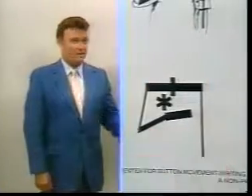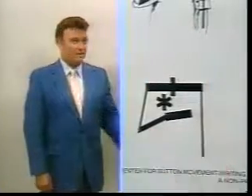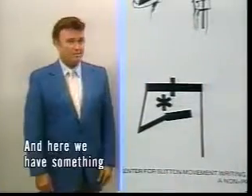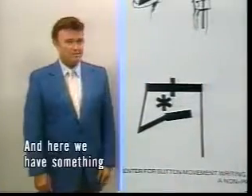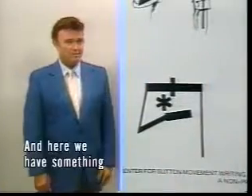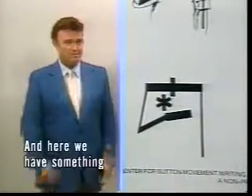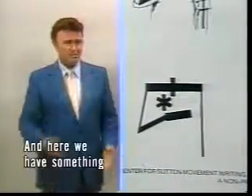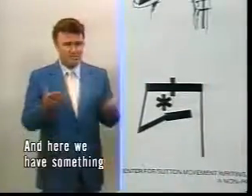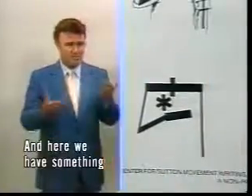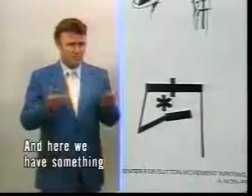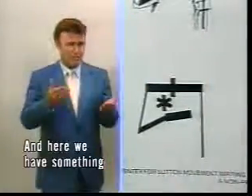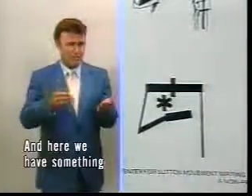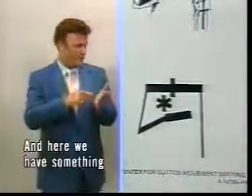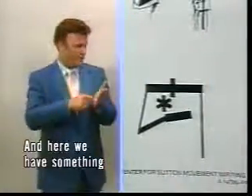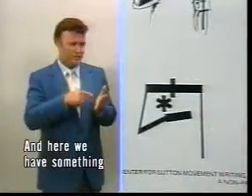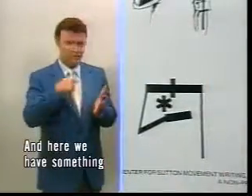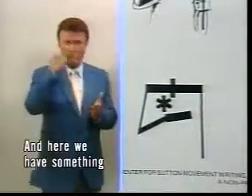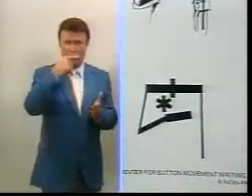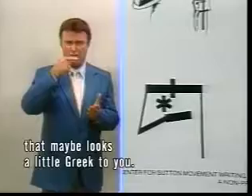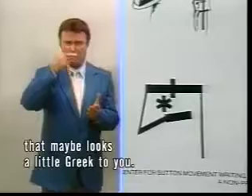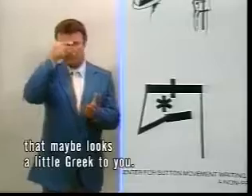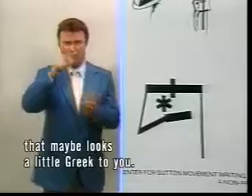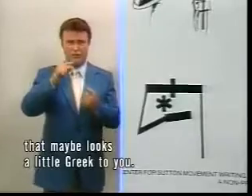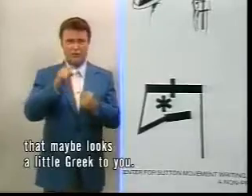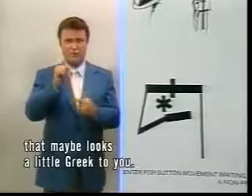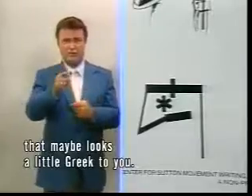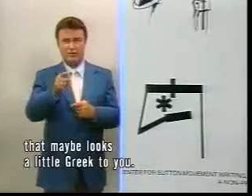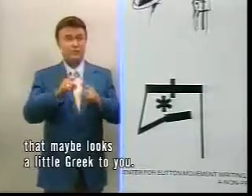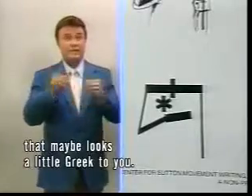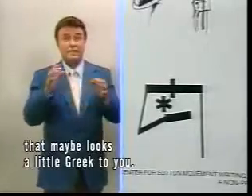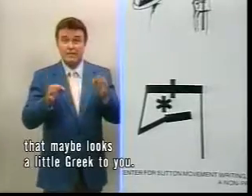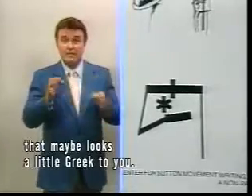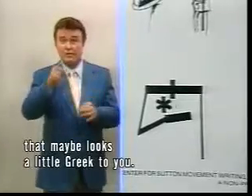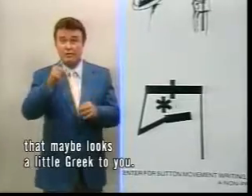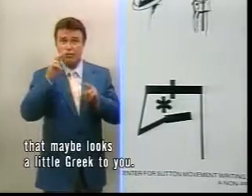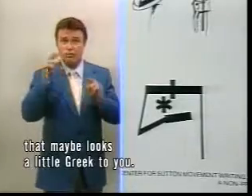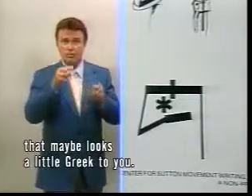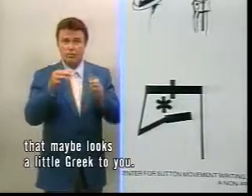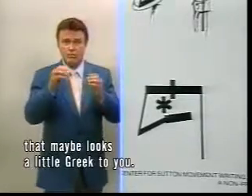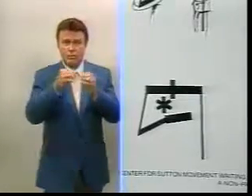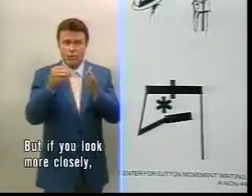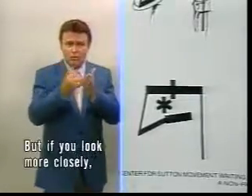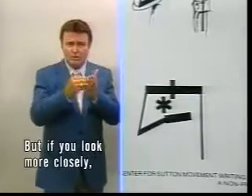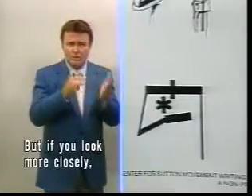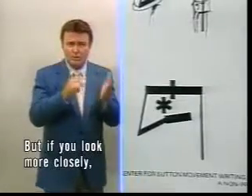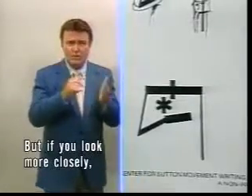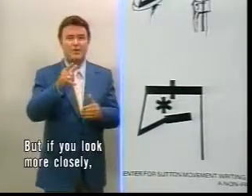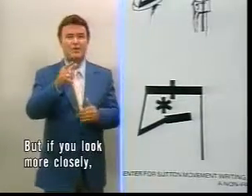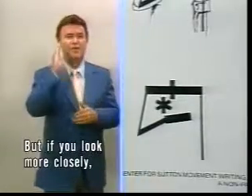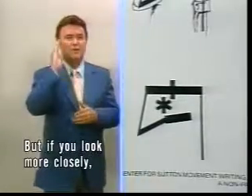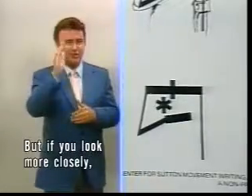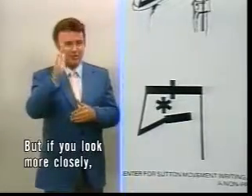And here we have something that maybe looks a little Greek to you. But if you look more